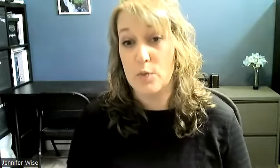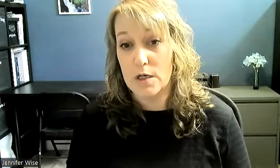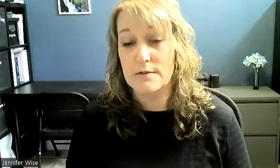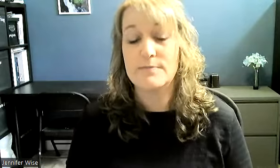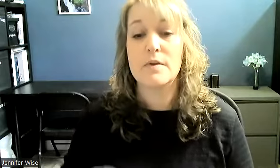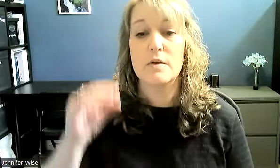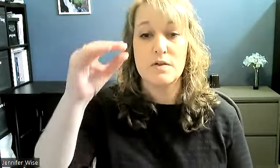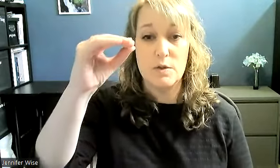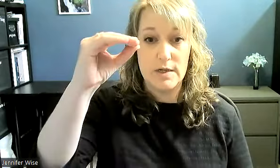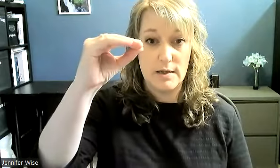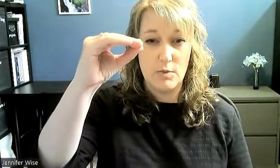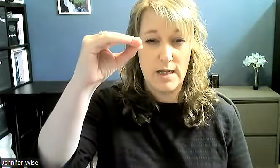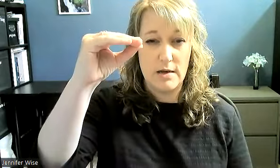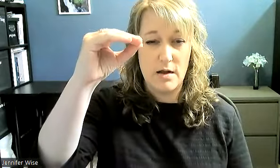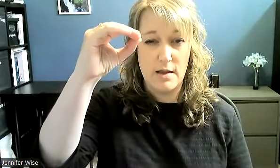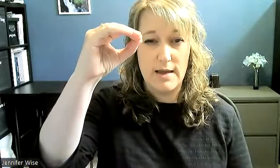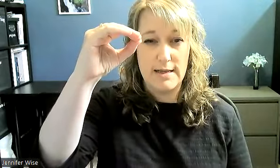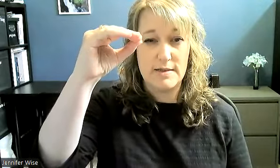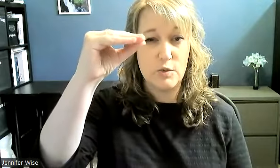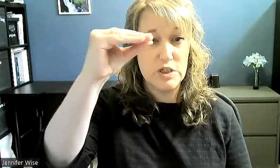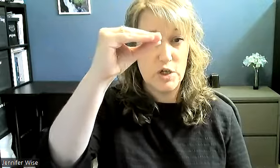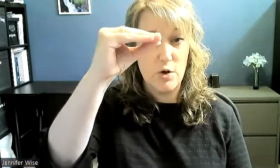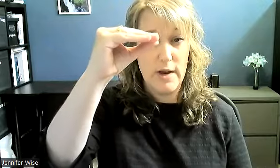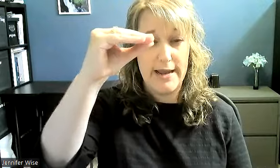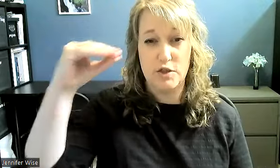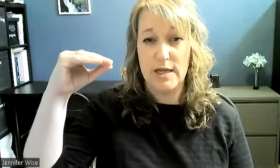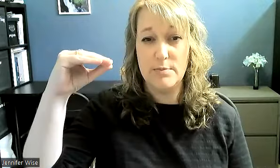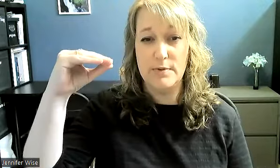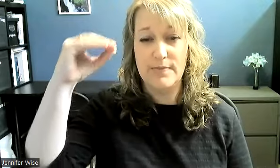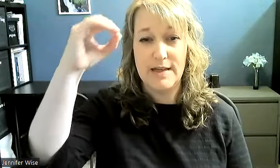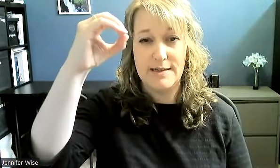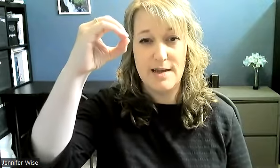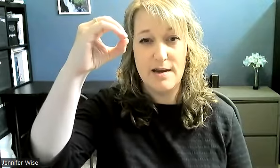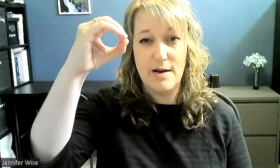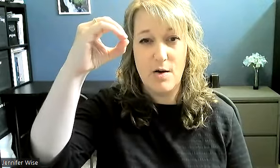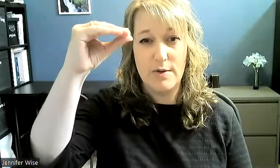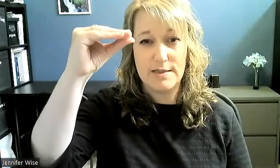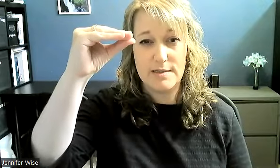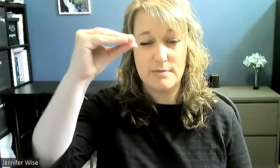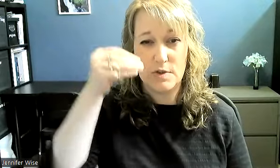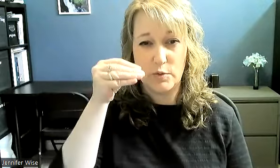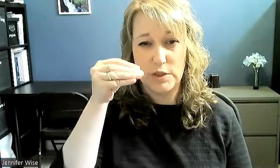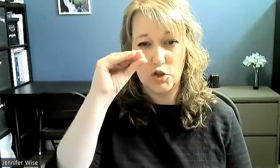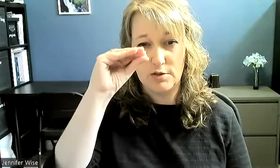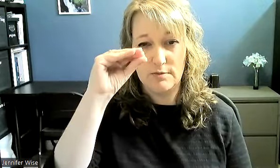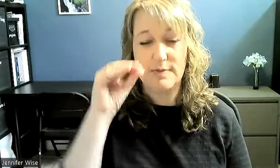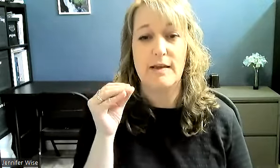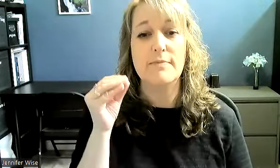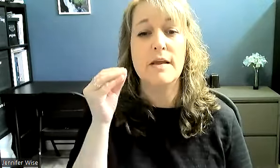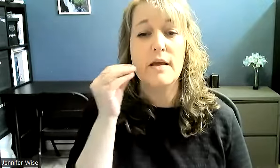work. So you want what I call a squished O hand shape. It's not an O, it's squished, okay? And